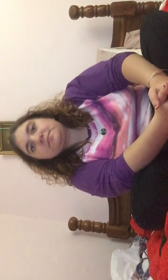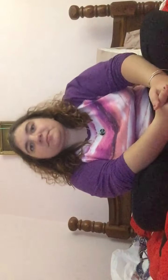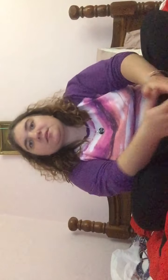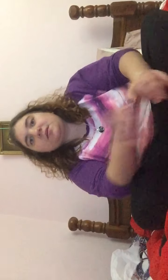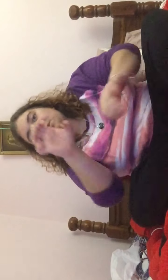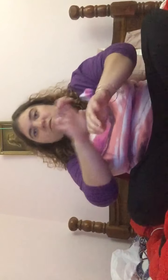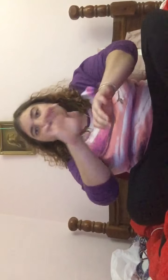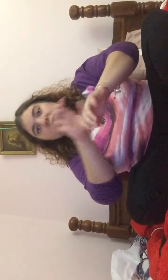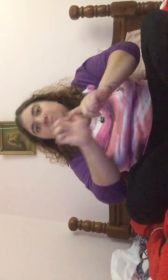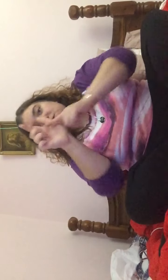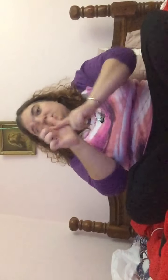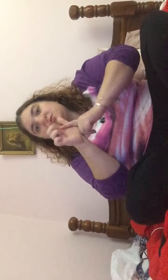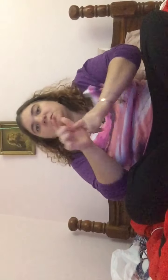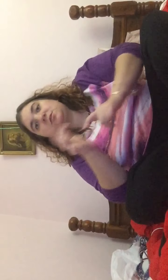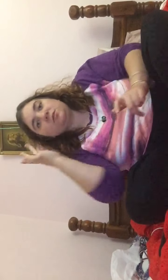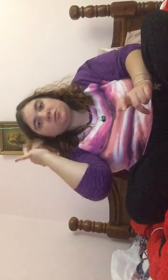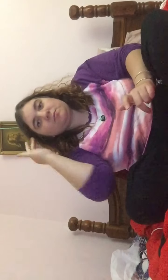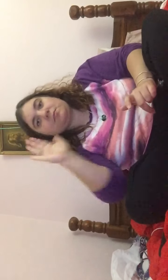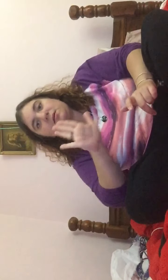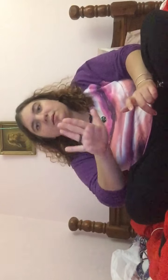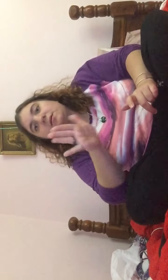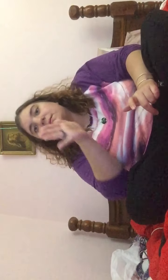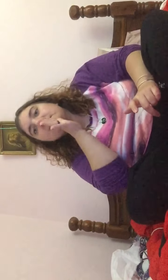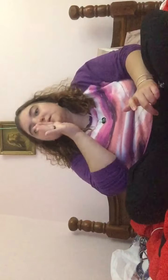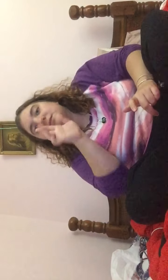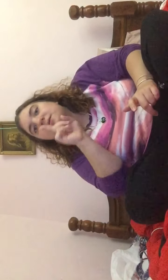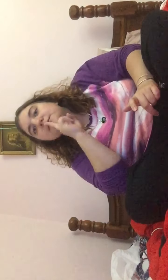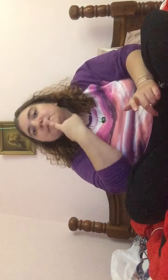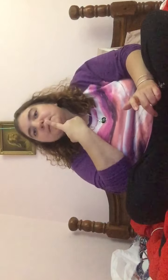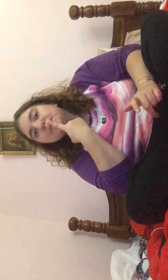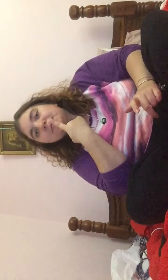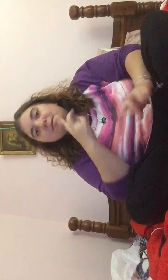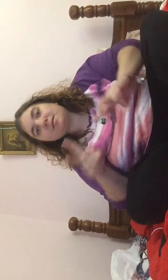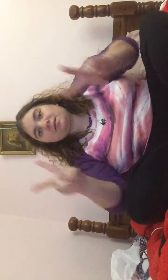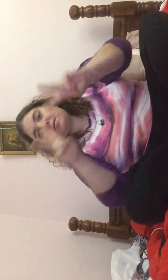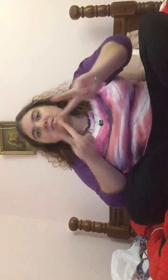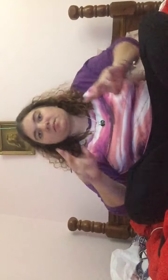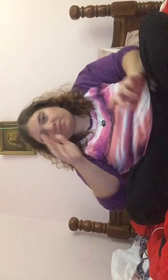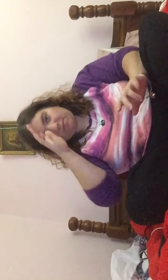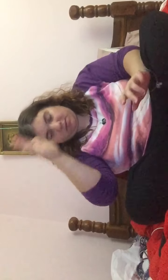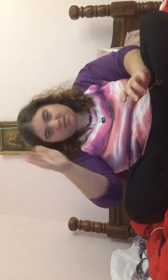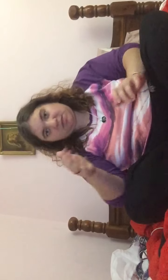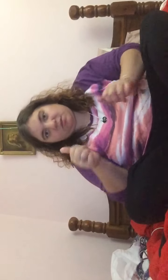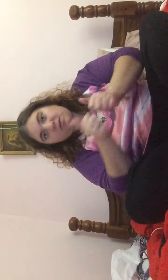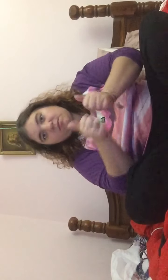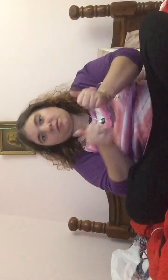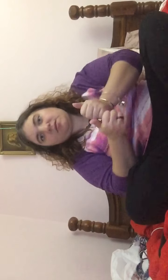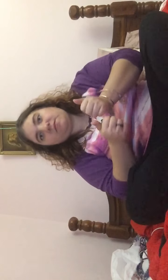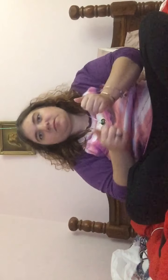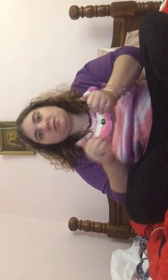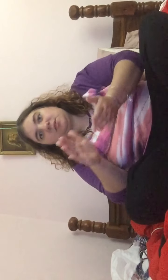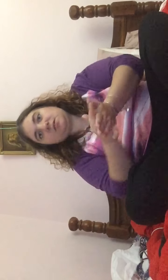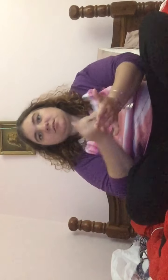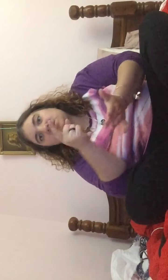Go to church cause your mama says to visit grandpa every chance that